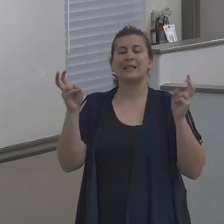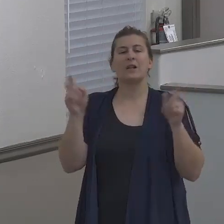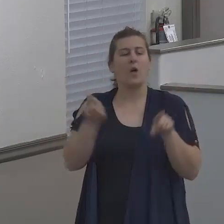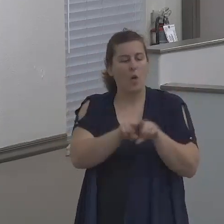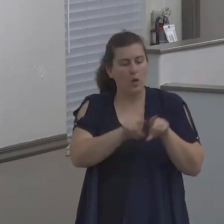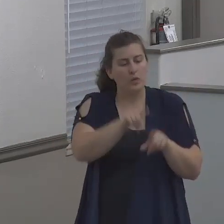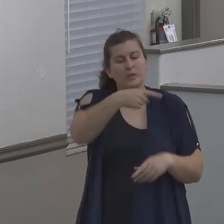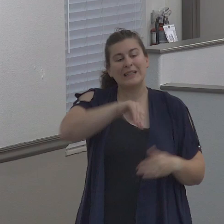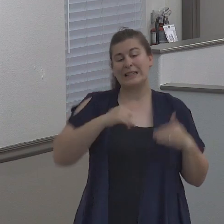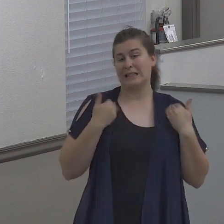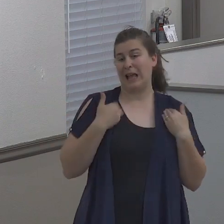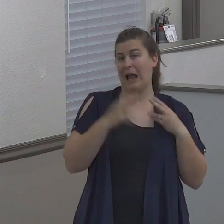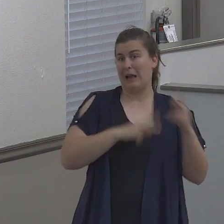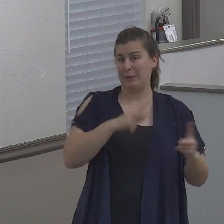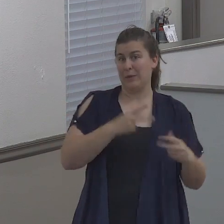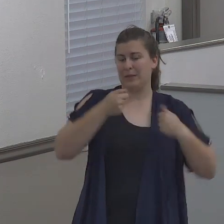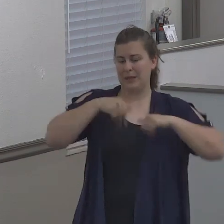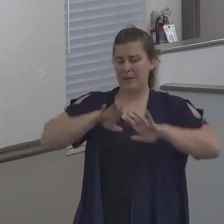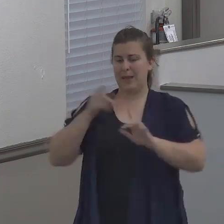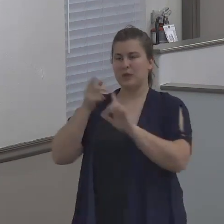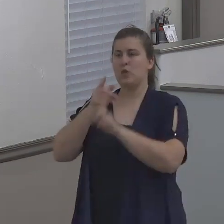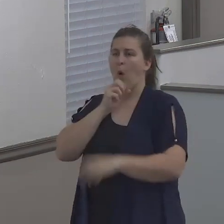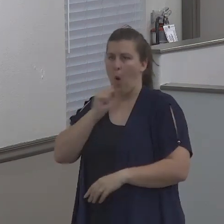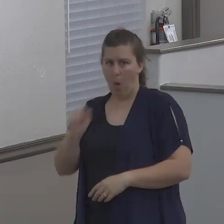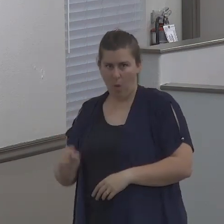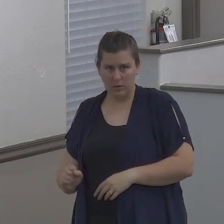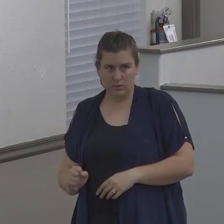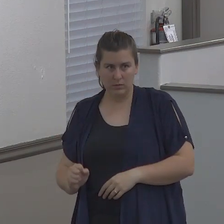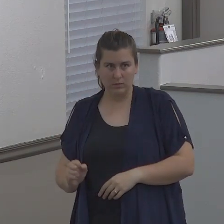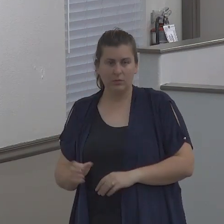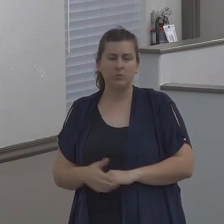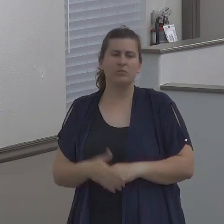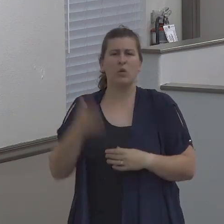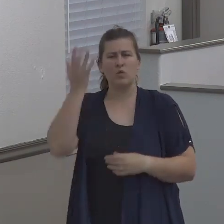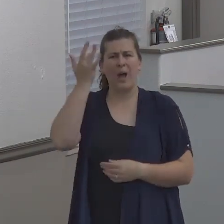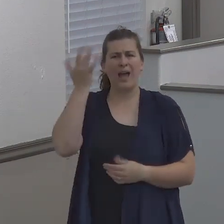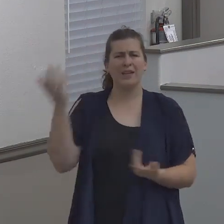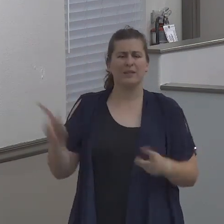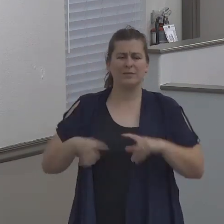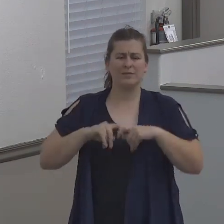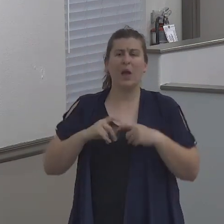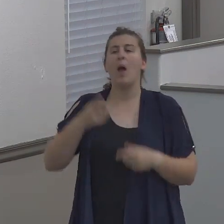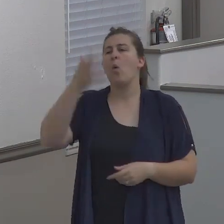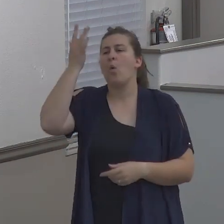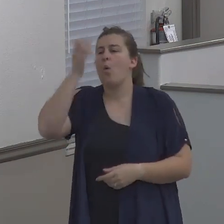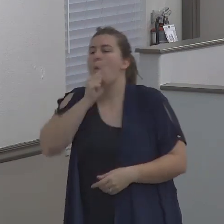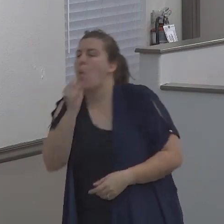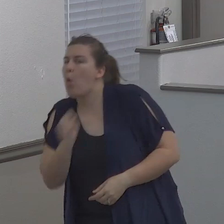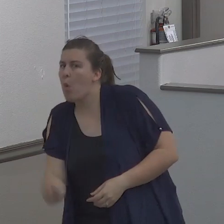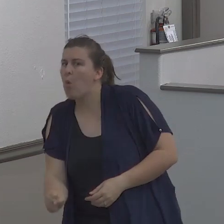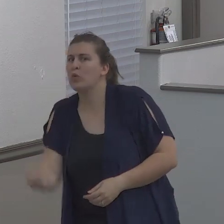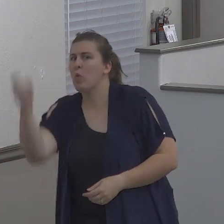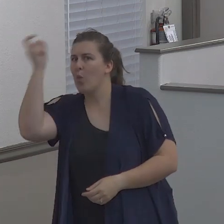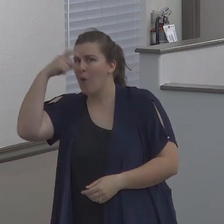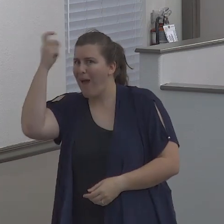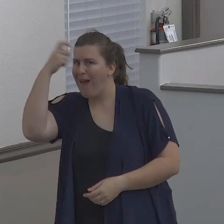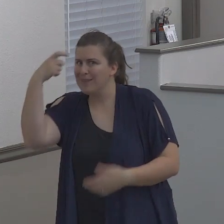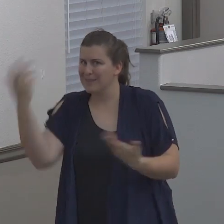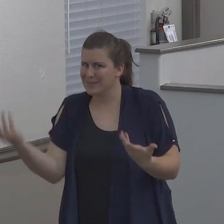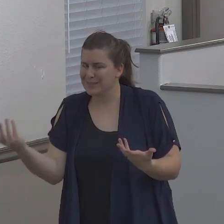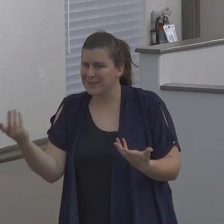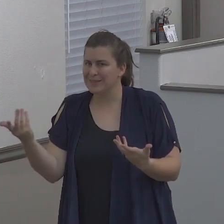at verse 5 and 6 again. Likewise, ye younger, submit yourselves unto the elder. Why? Because